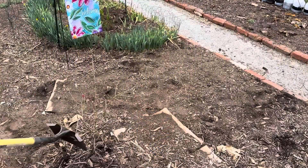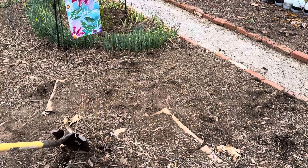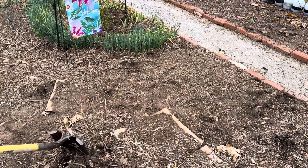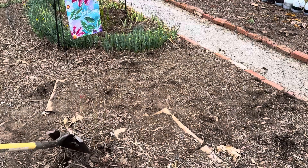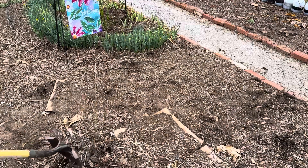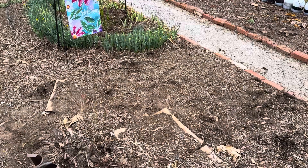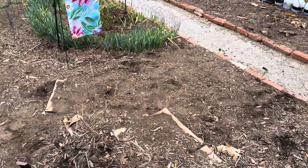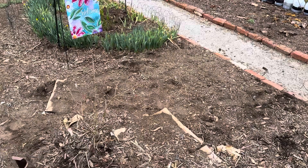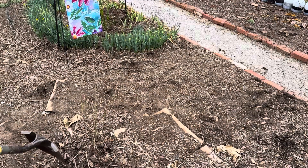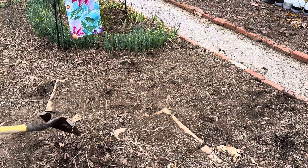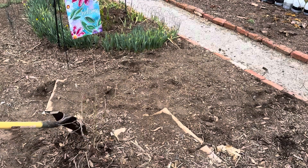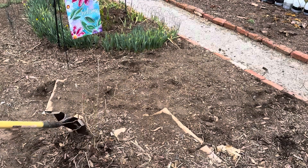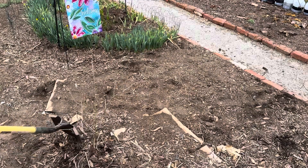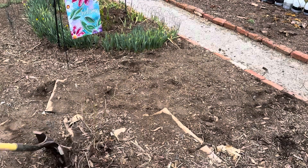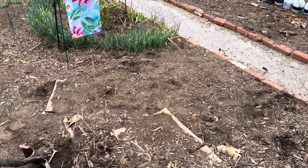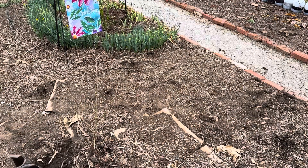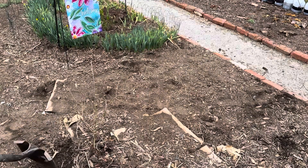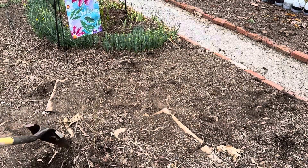let's go dig up the blueberry bush.